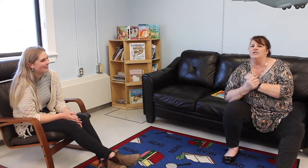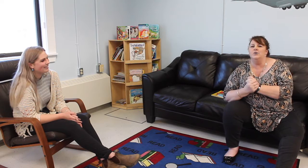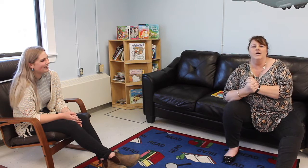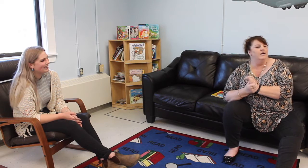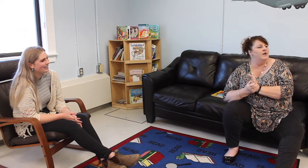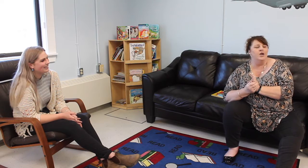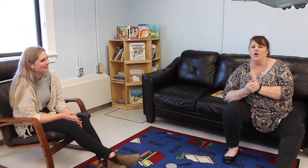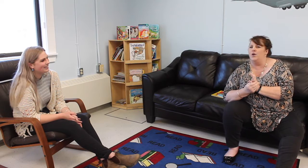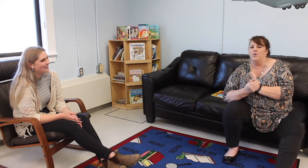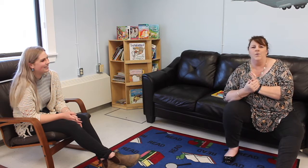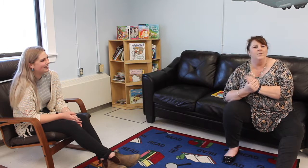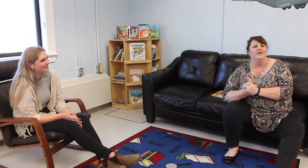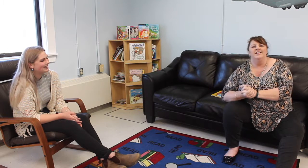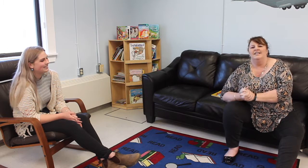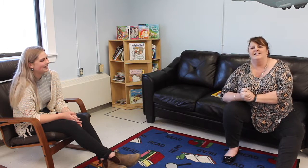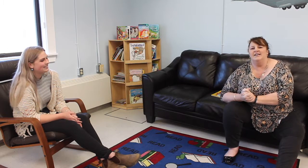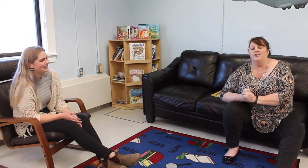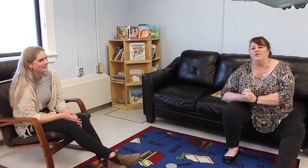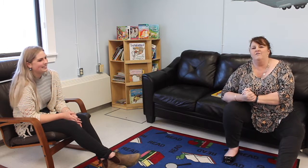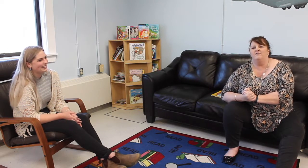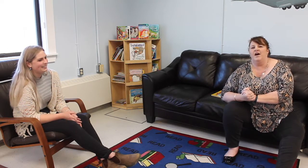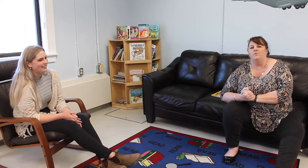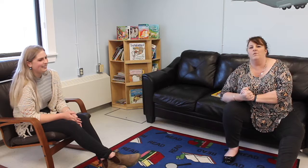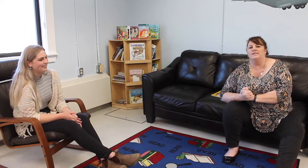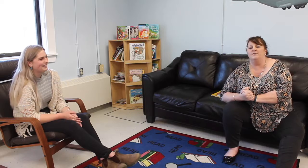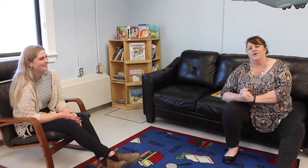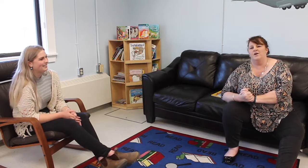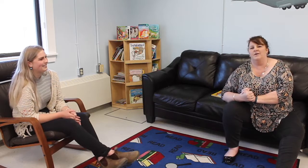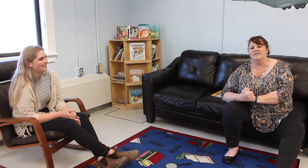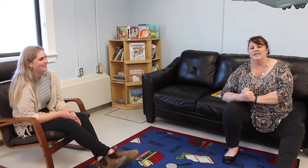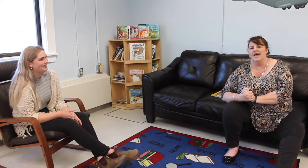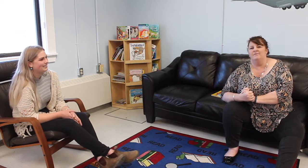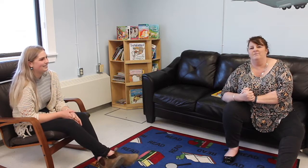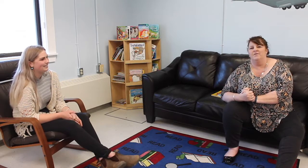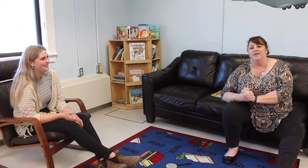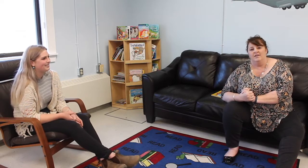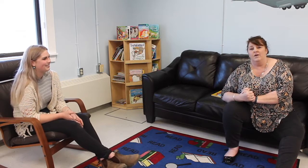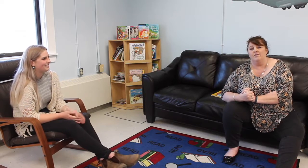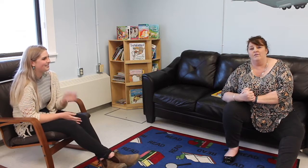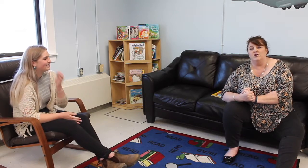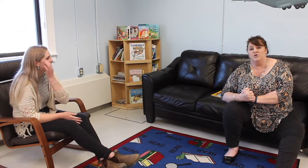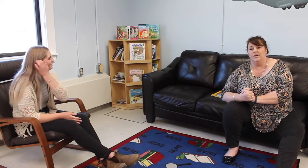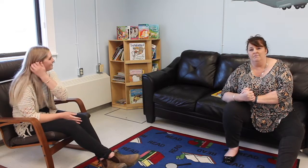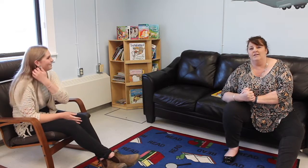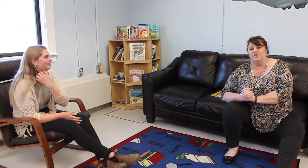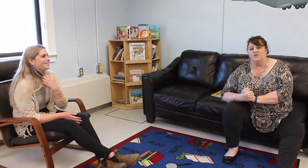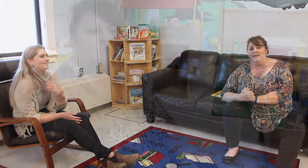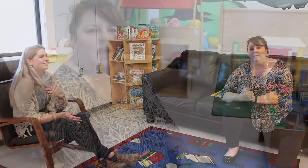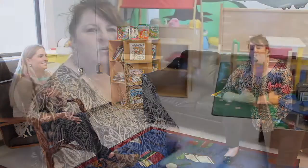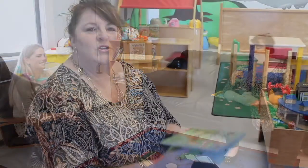door? No. See if you can find what was different on our bus today. Want to get ready for story? Let's do that now. Hey boys and